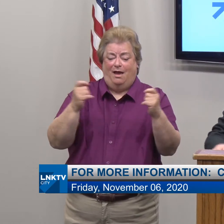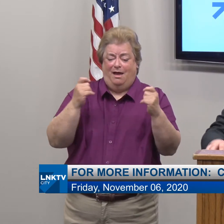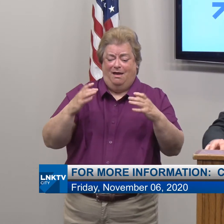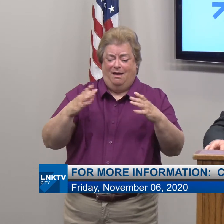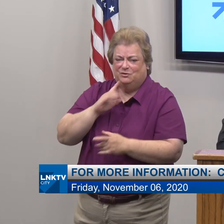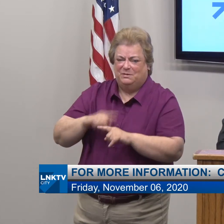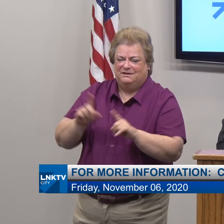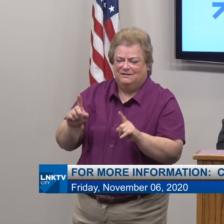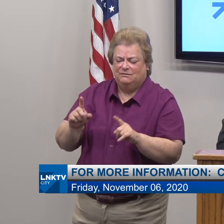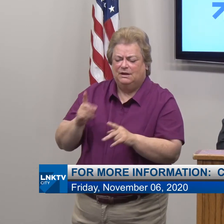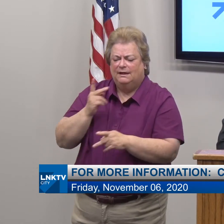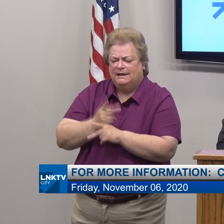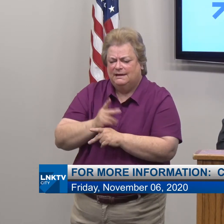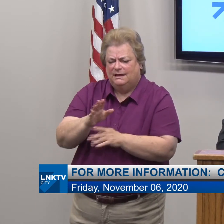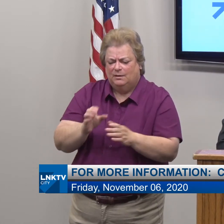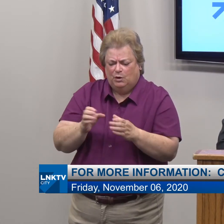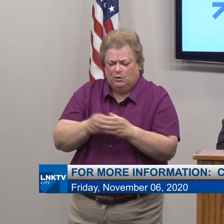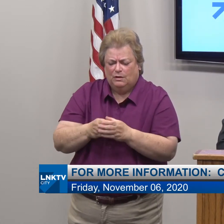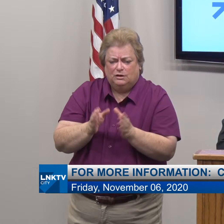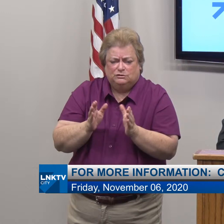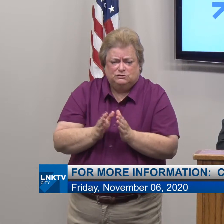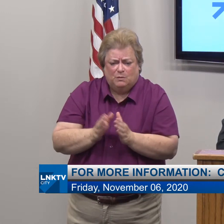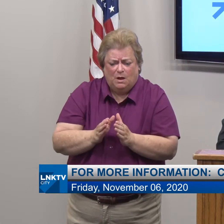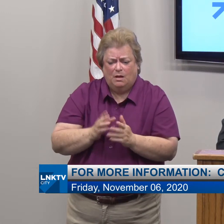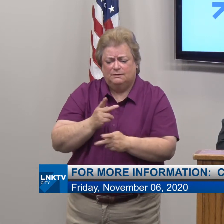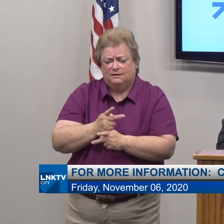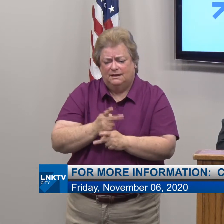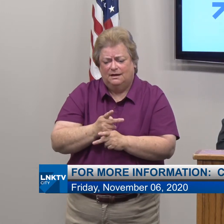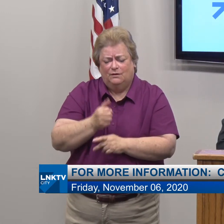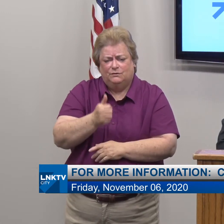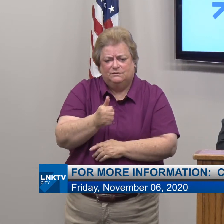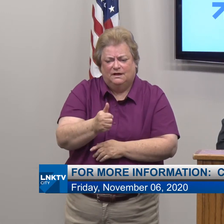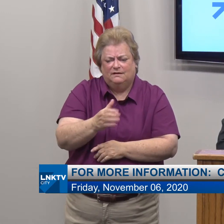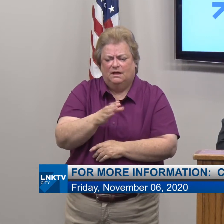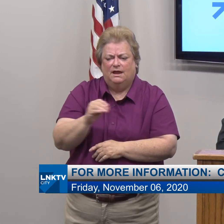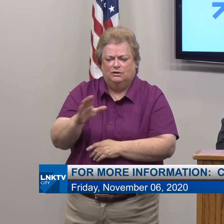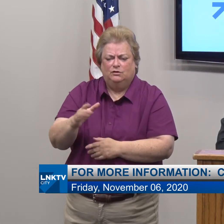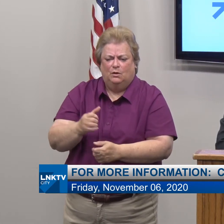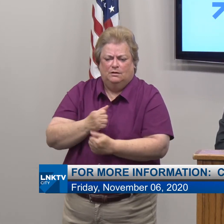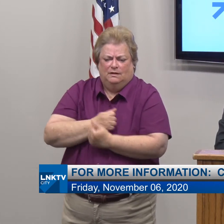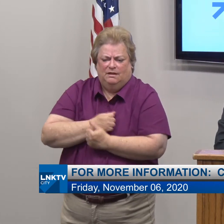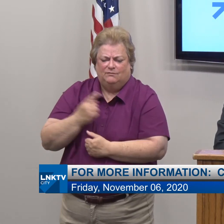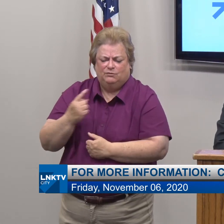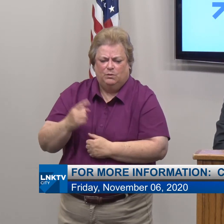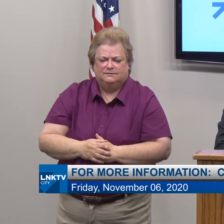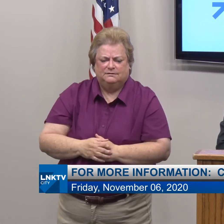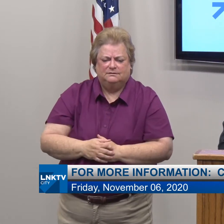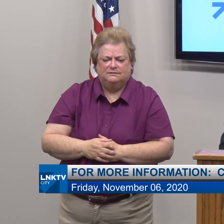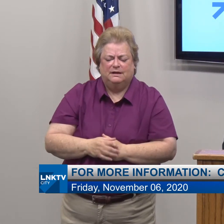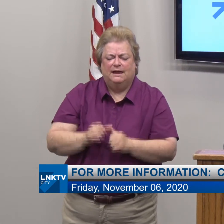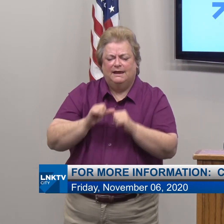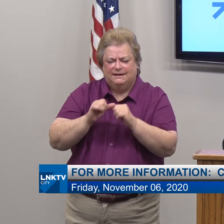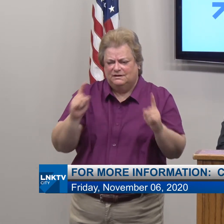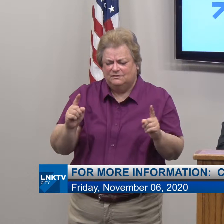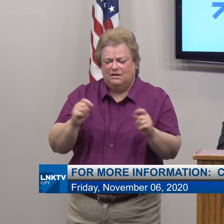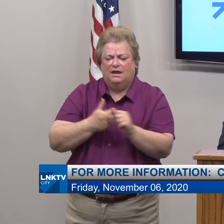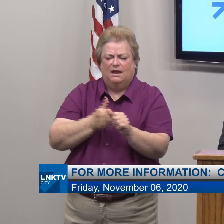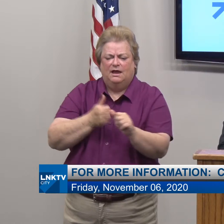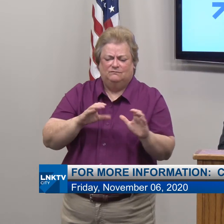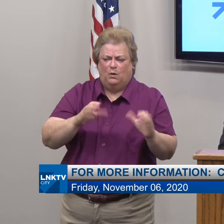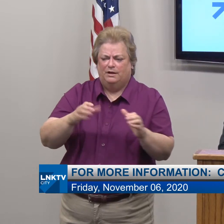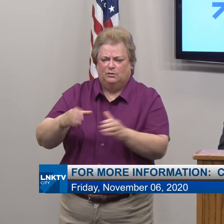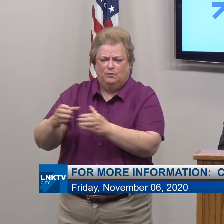Please keep your gatherings small, take care of yourself and your loved ones. Use social distancing and avoid crowds, as you've heard.